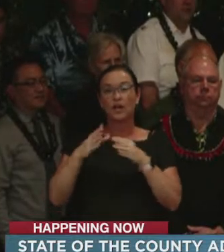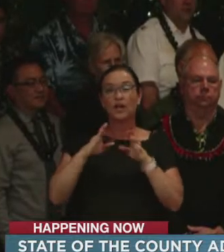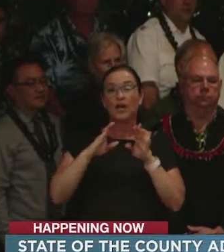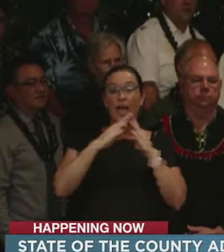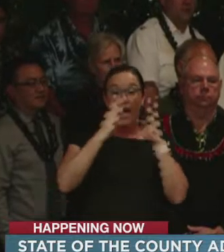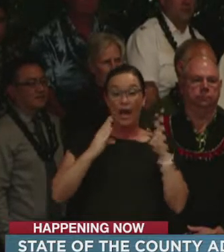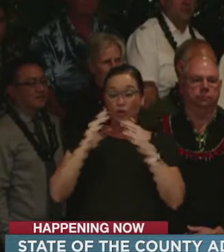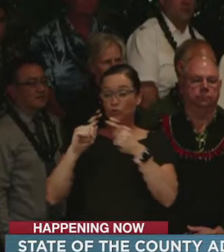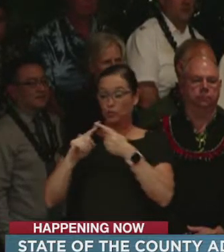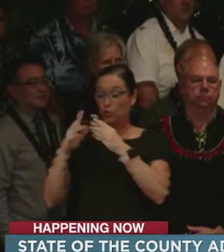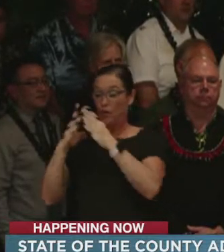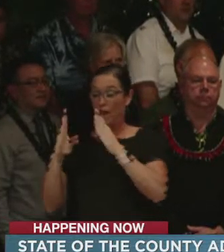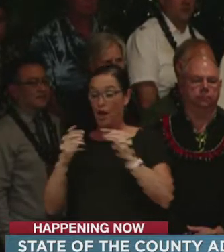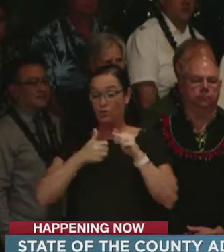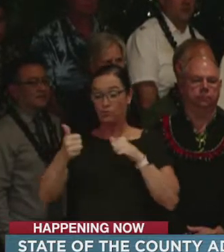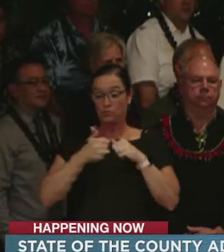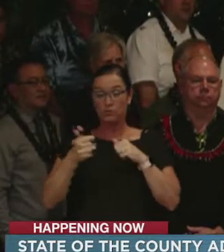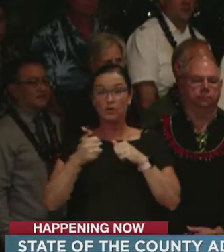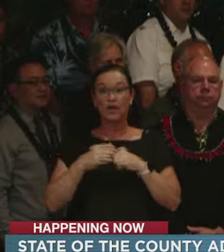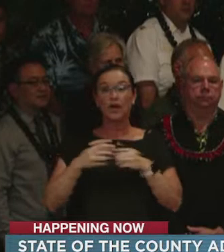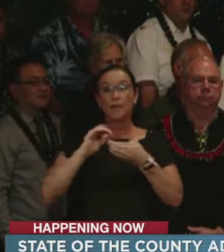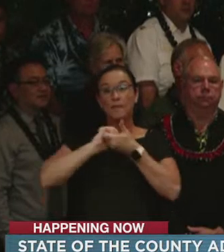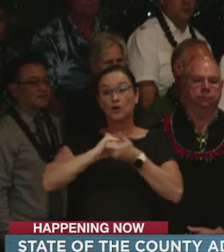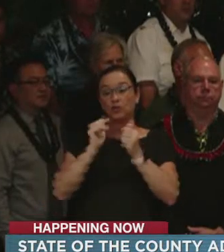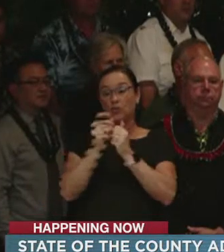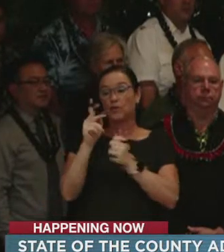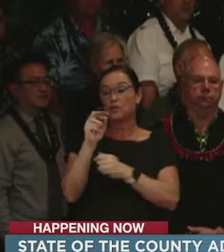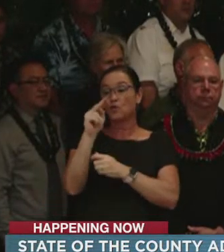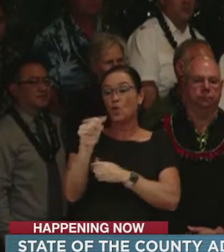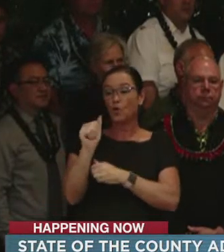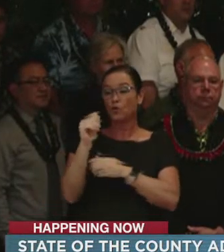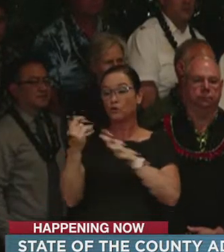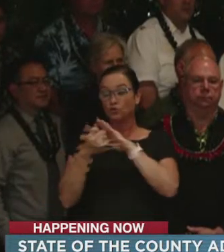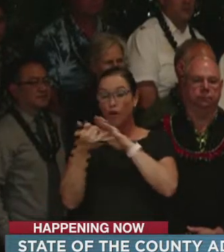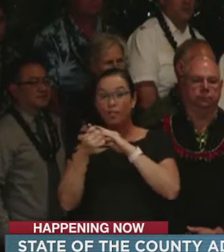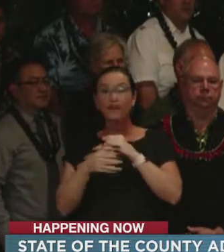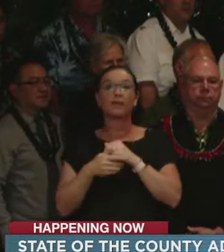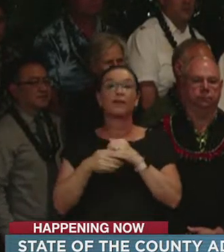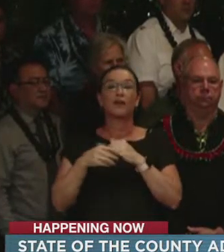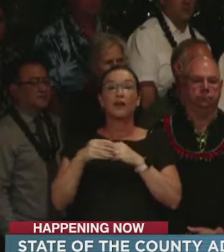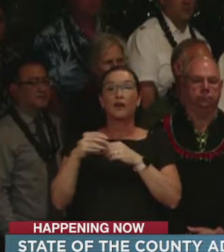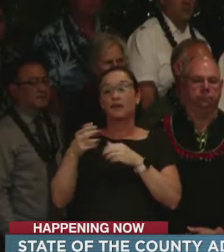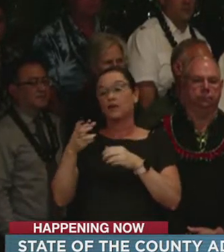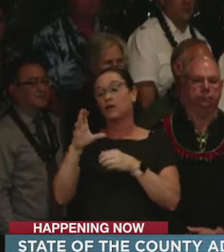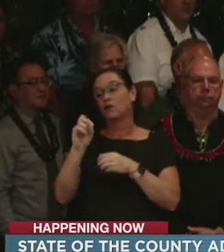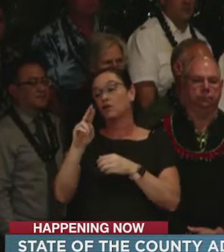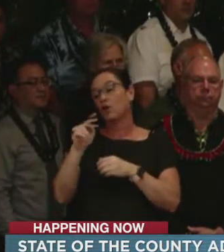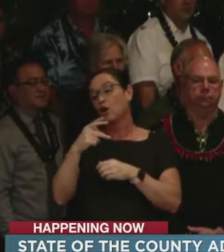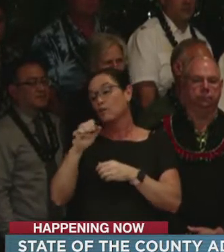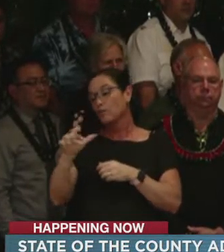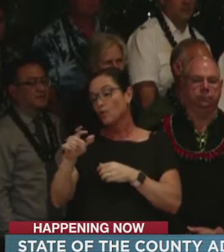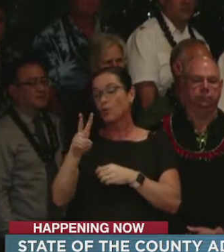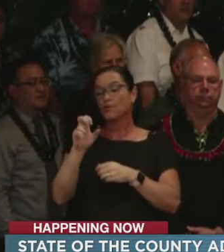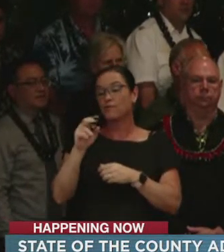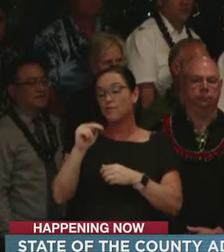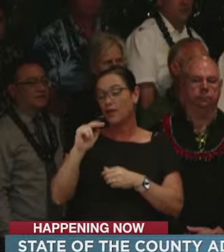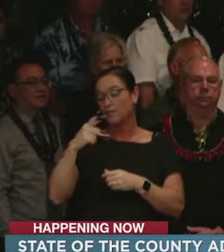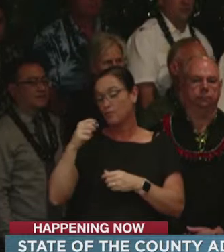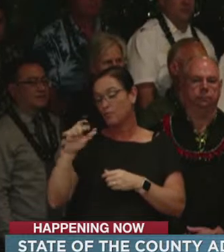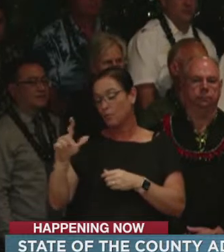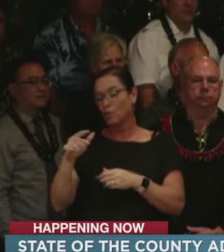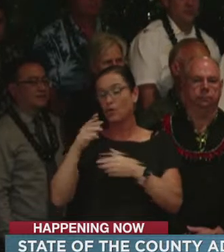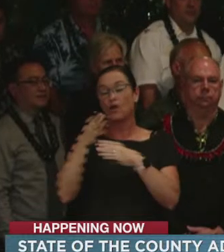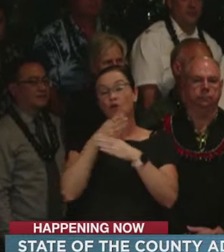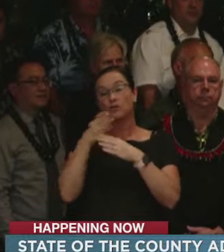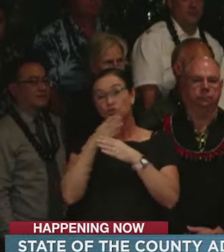a partnership with the Kona Trolley, taxis, flex routes, carpooling, van pool, micro-transit, rideshare,